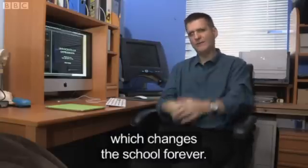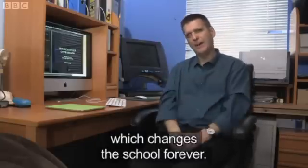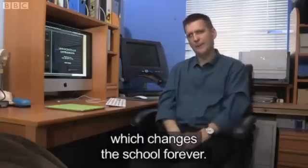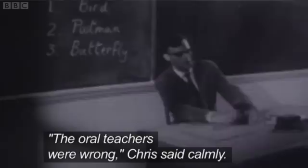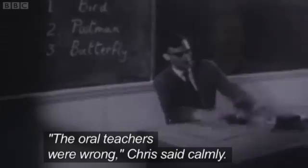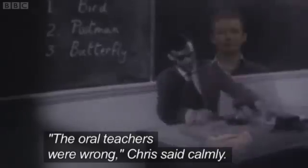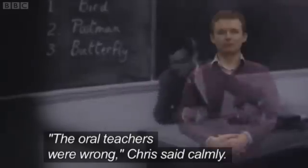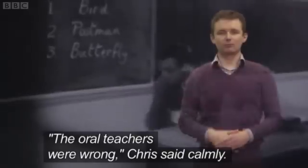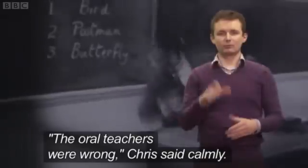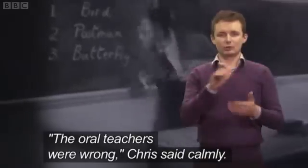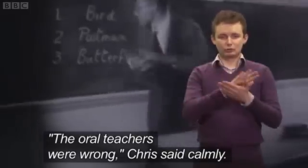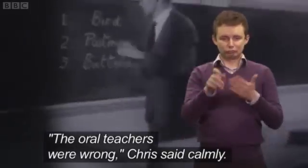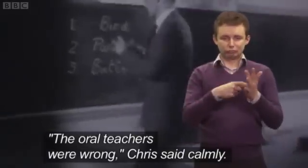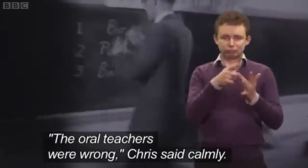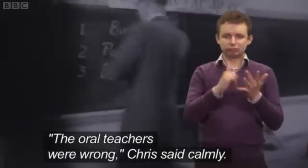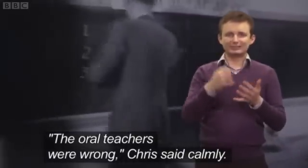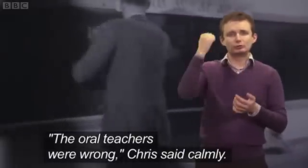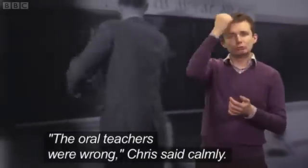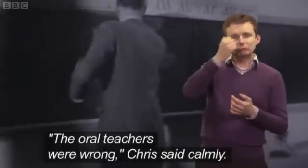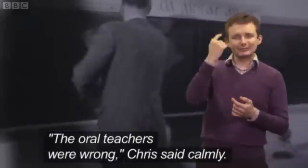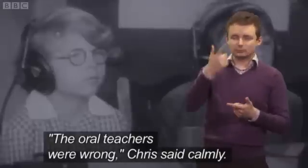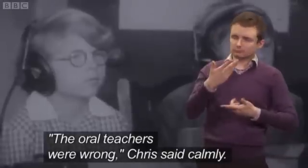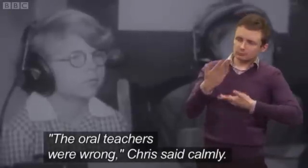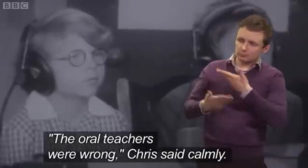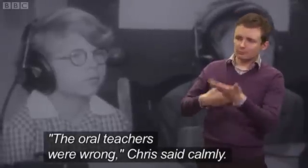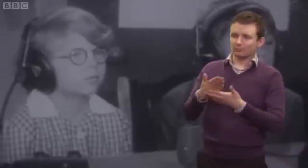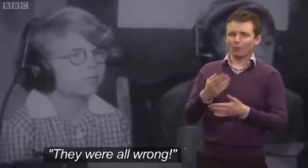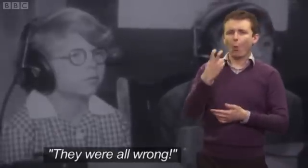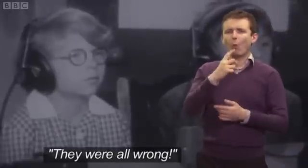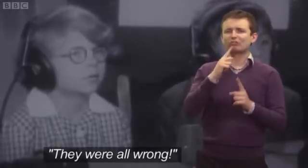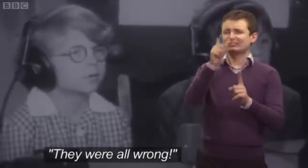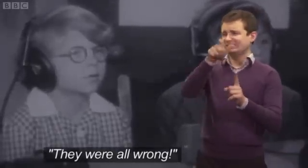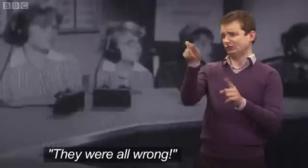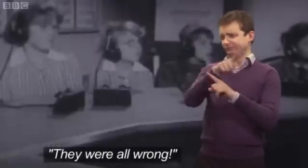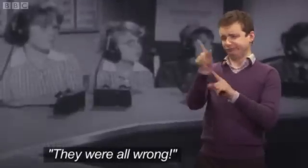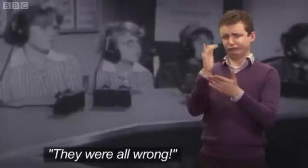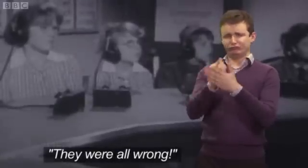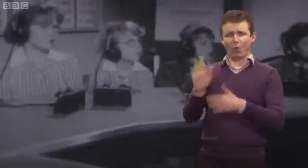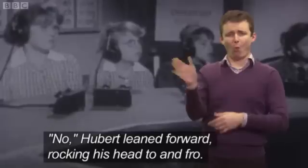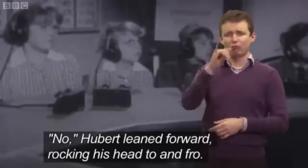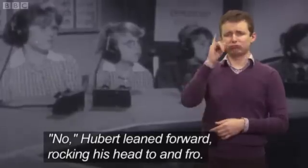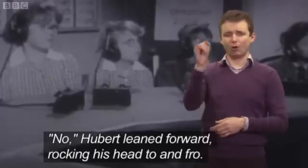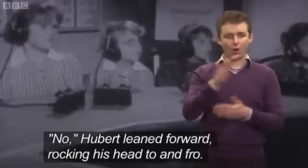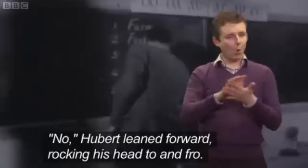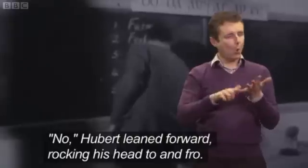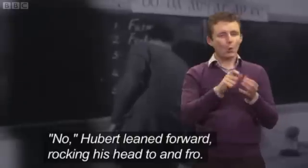The oral teachers were wrong, Chris said calmly. They were all wrong. No, Hubert leaned forward,